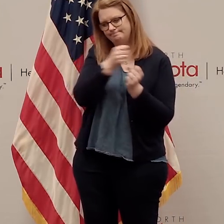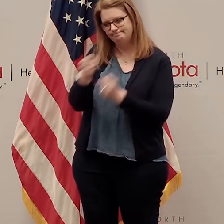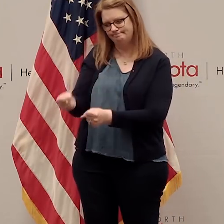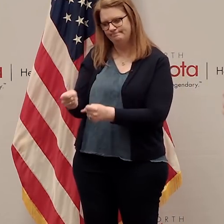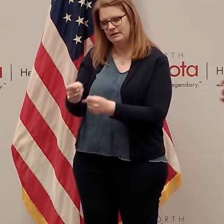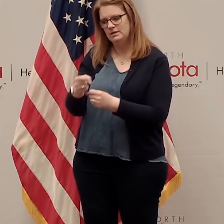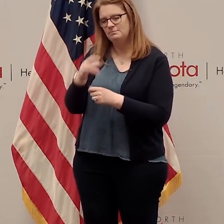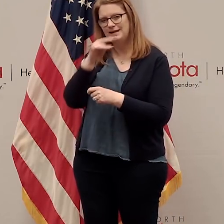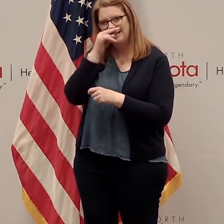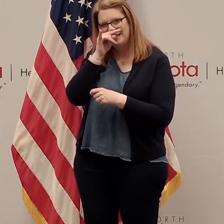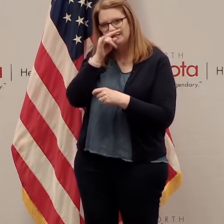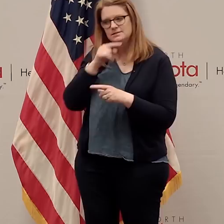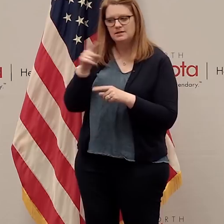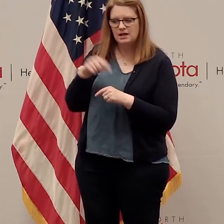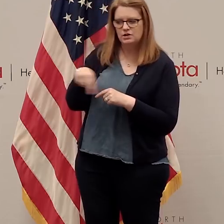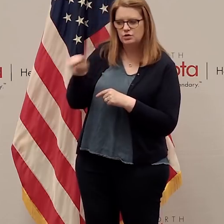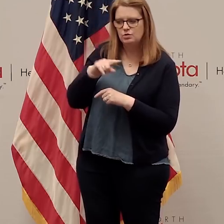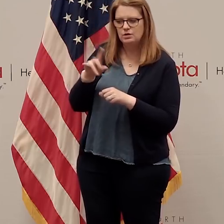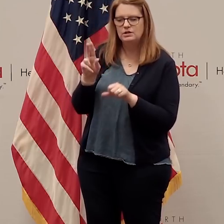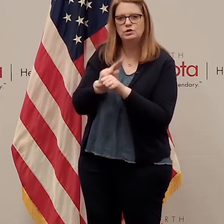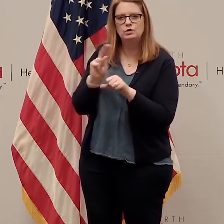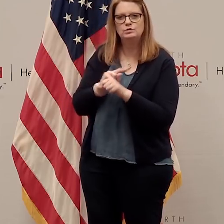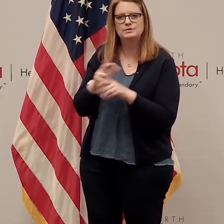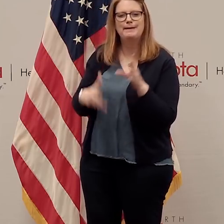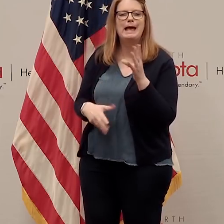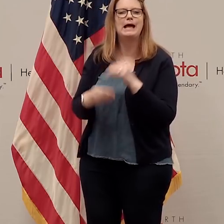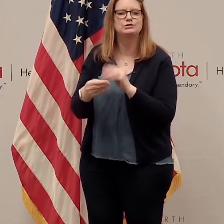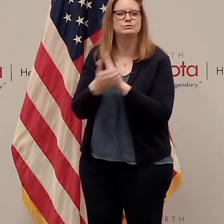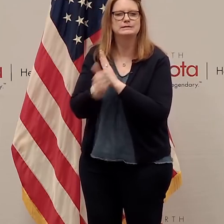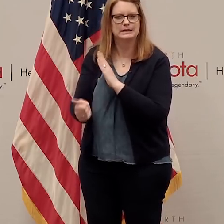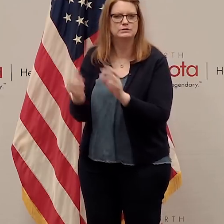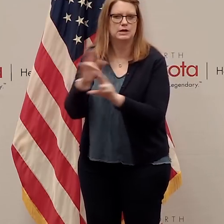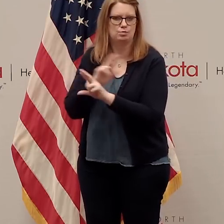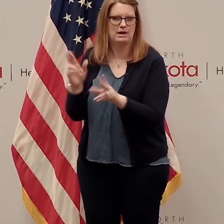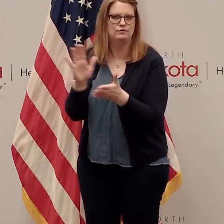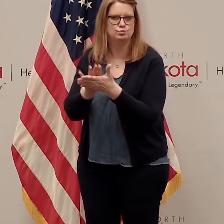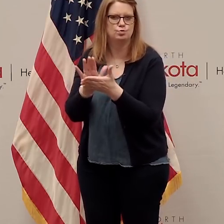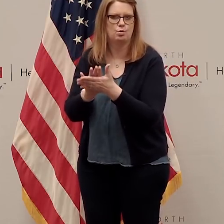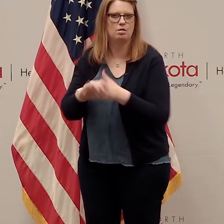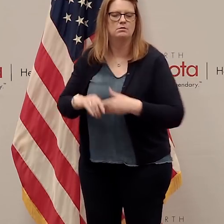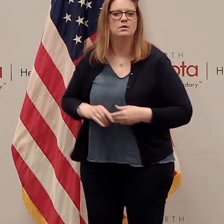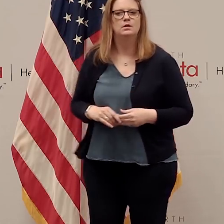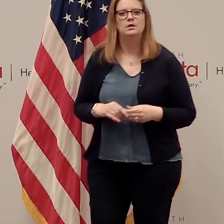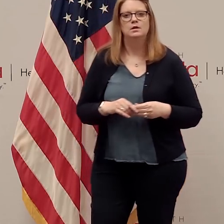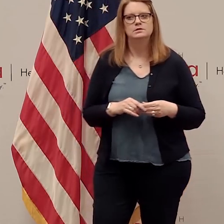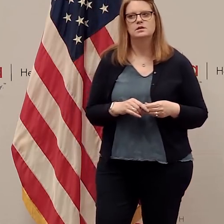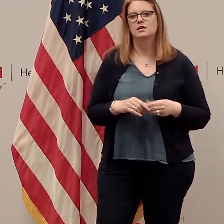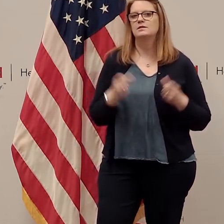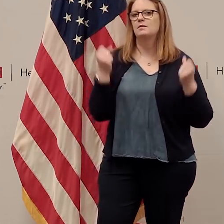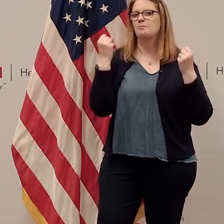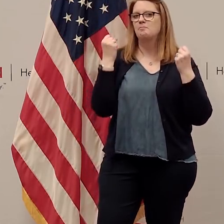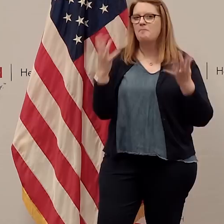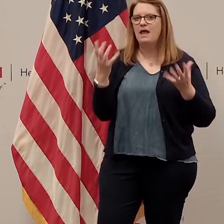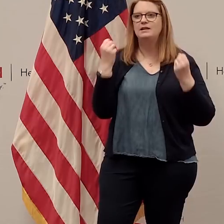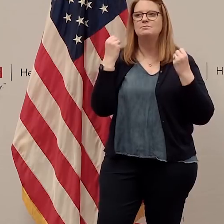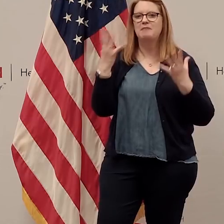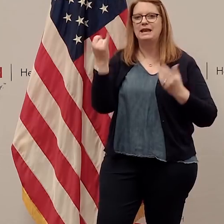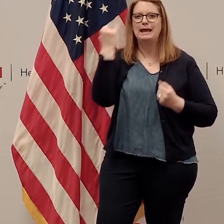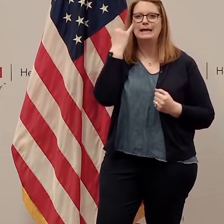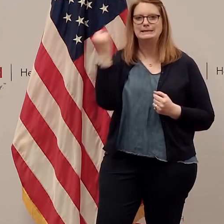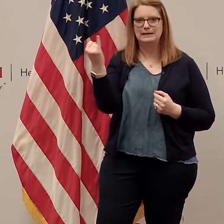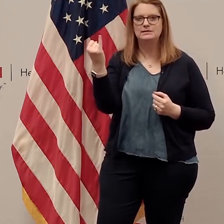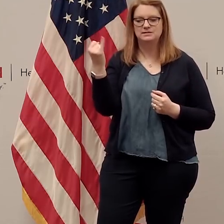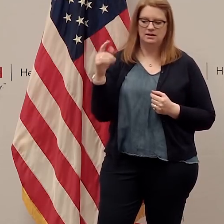by invitation that could use a ramp up to get ready for school. So we've got dozens and dozens of ideas, all of which are going to